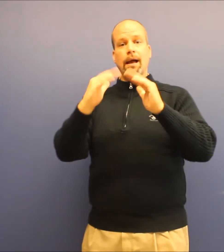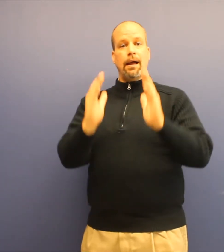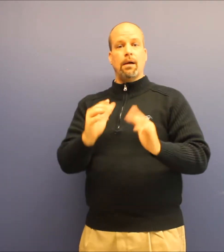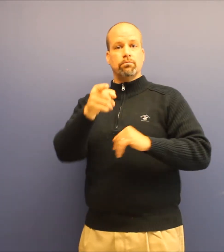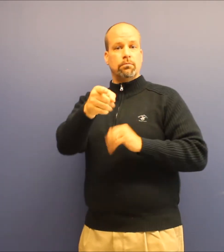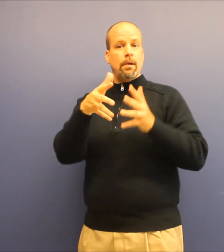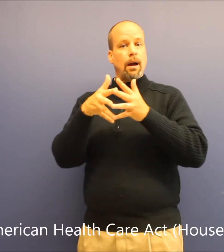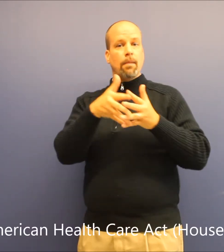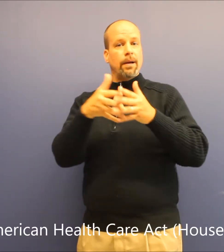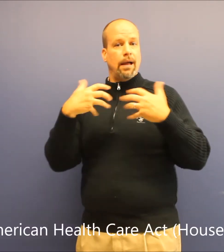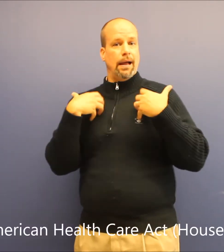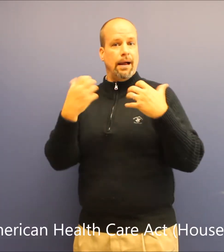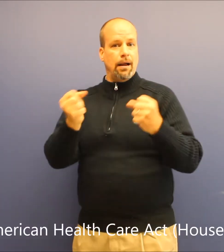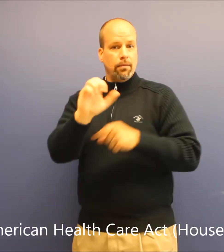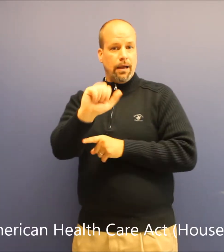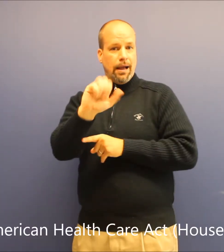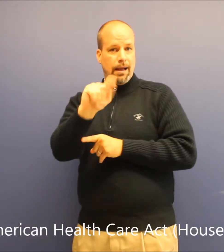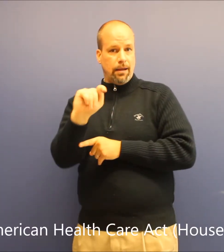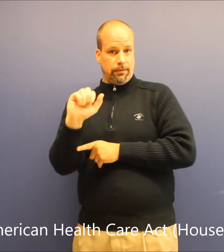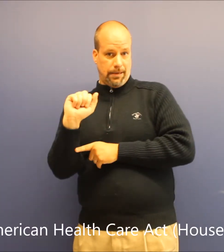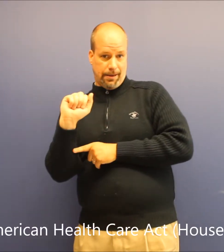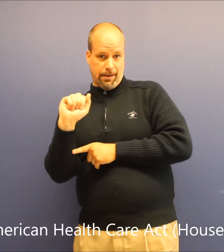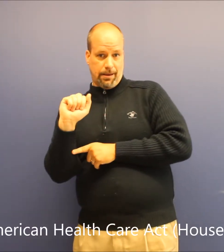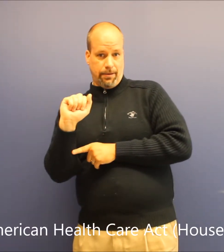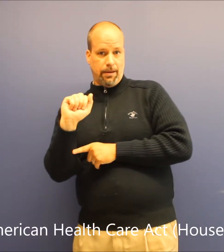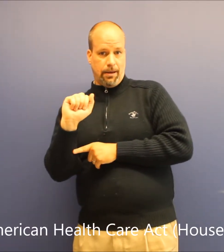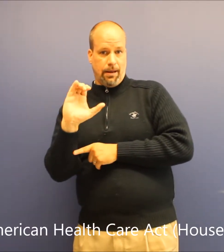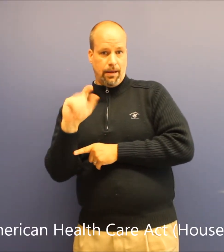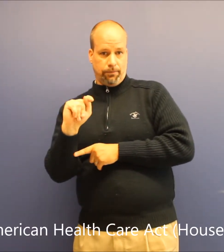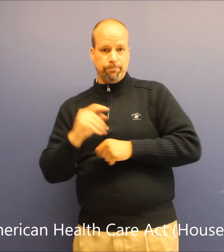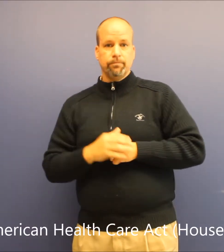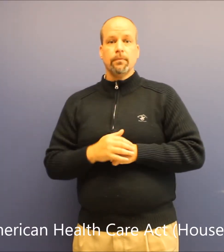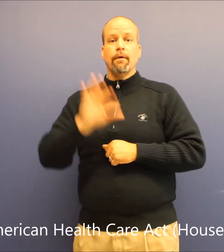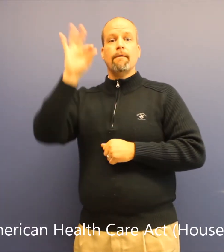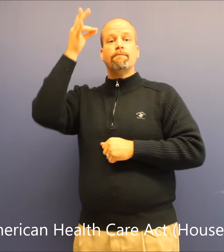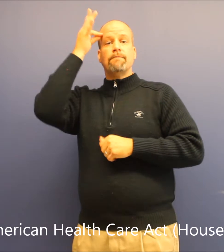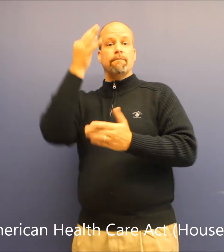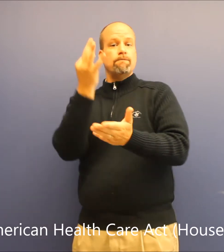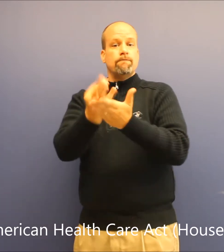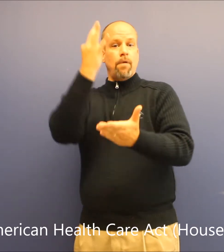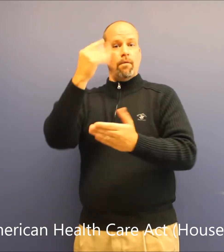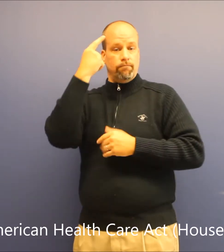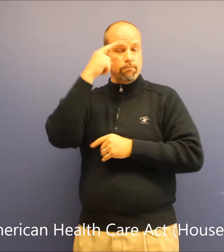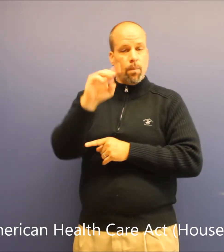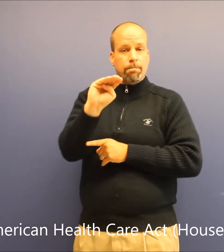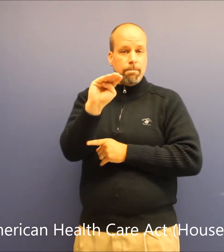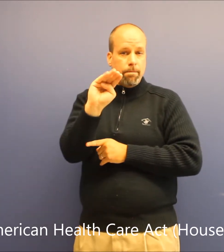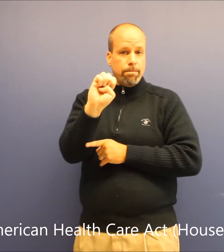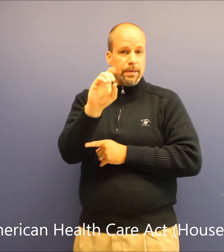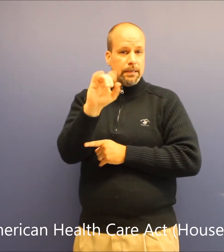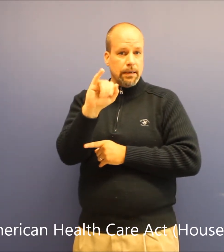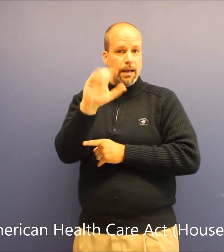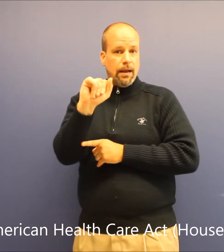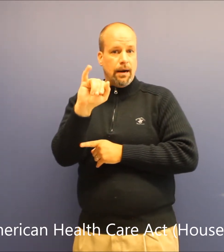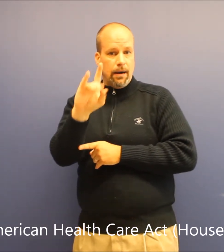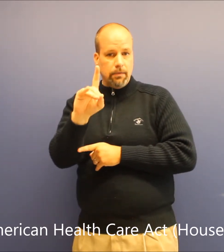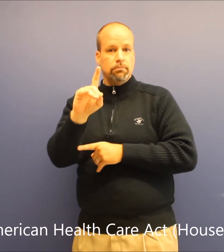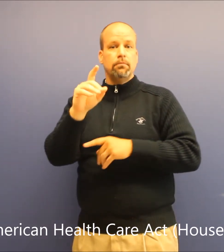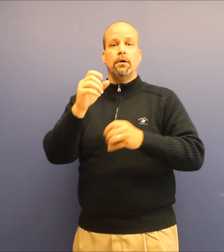For the House bill, the American Health Care Act, federal funding for Medicaid expansion phases out,